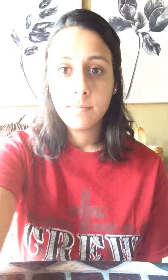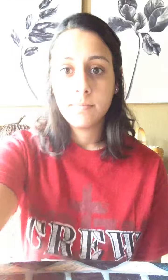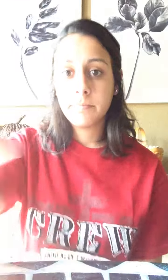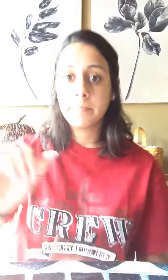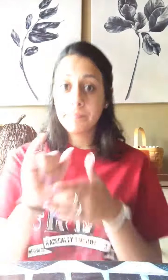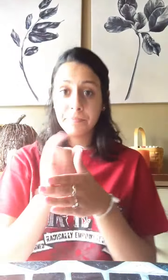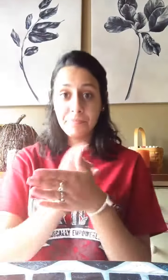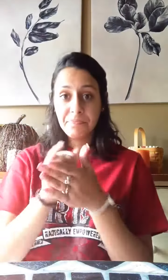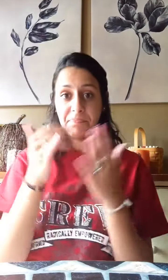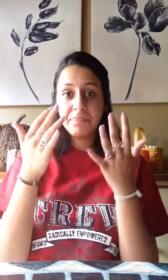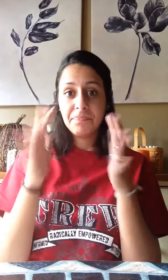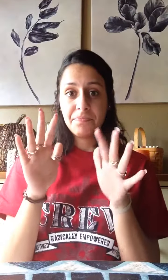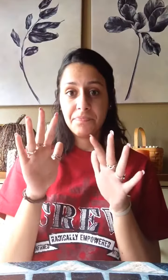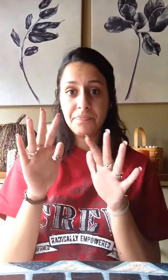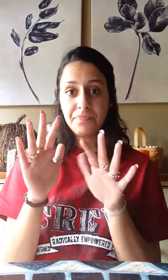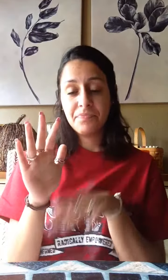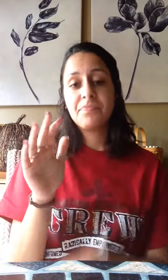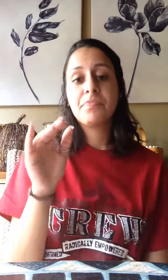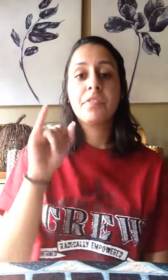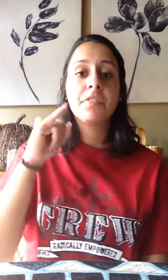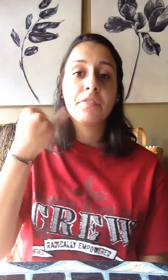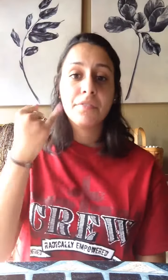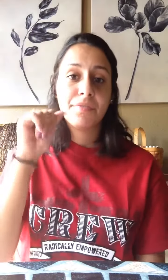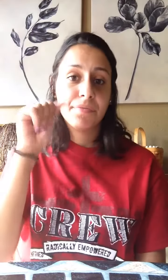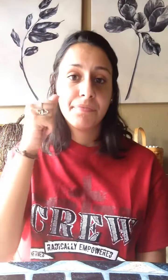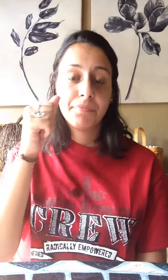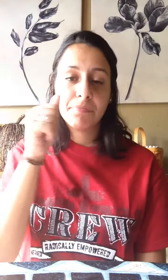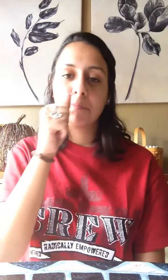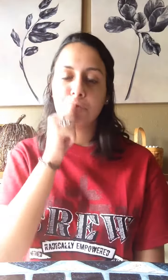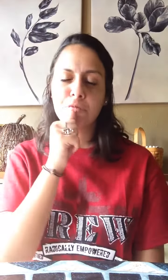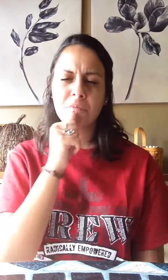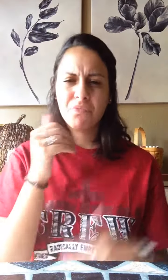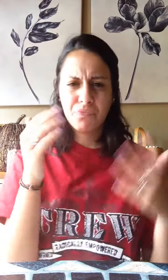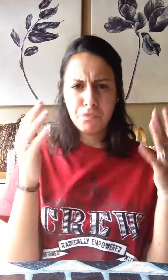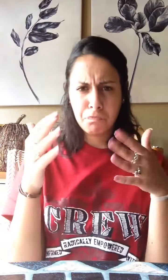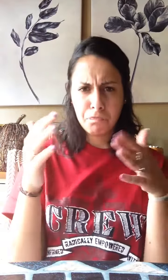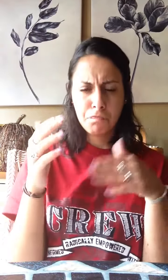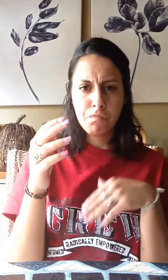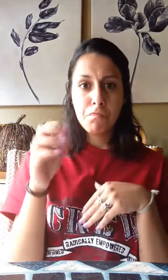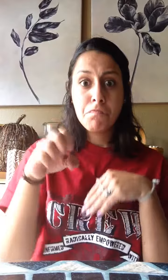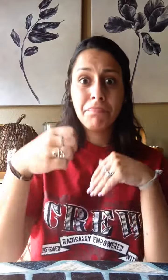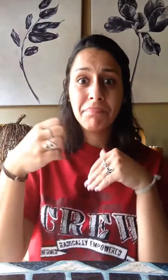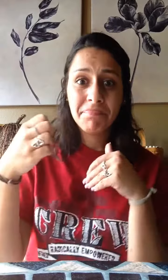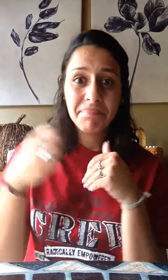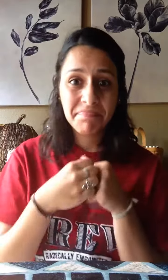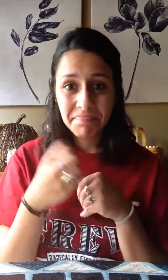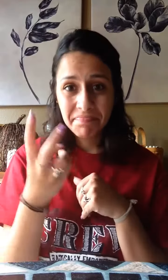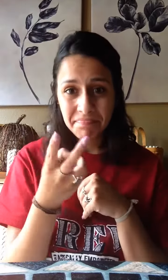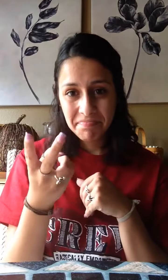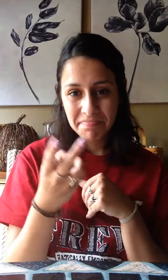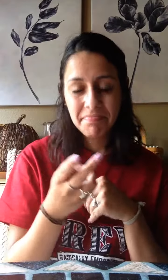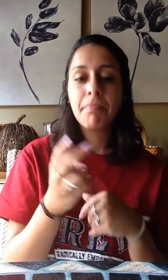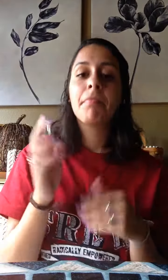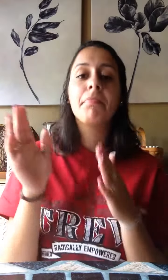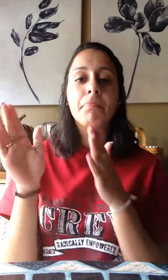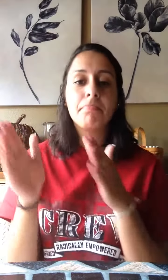17-3, Denver playing very conservative football, looking to get a total game. Hold on, let me finish this point. But, in fact,